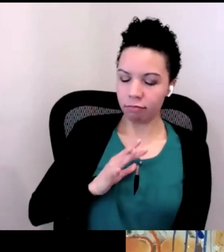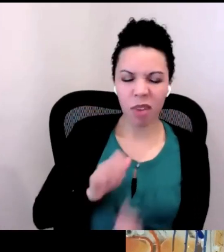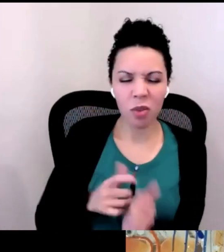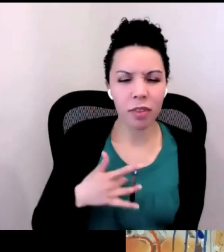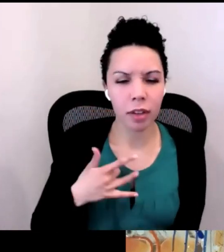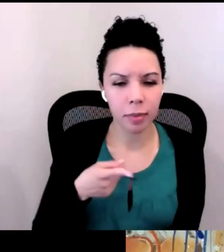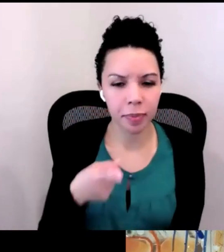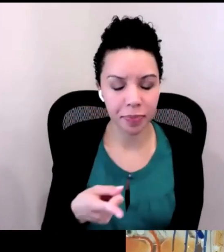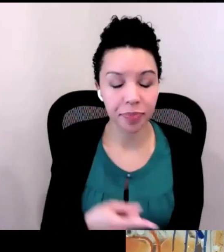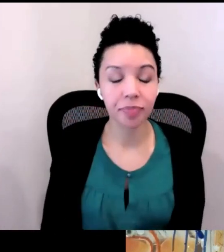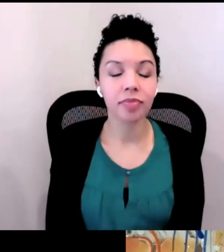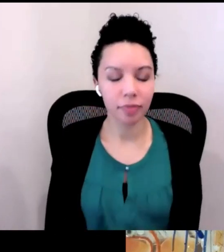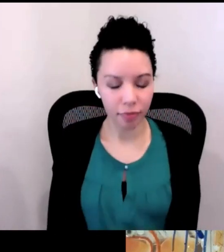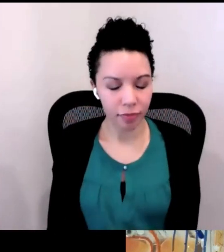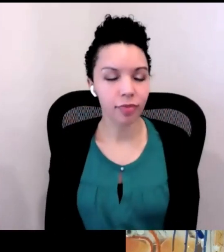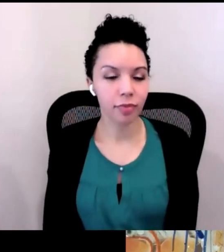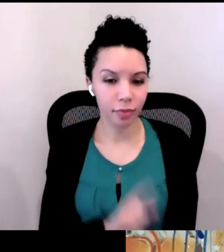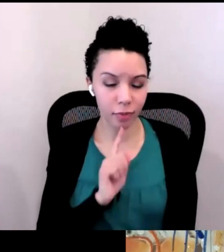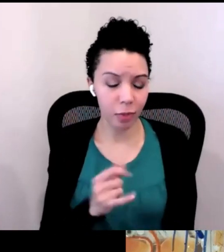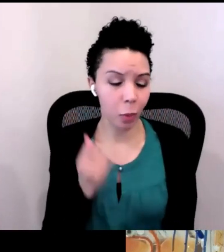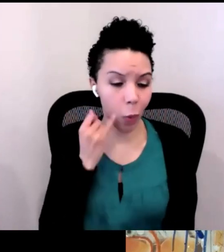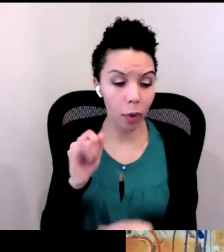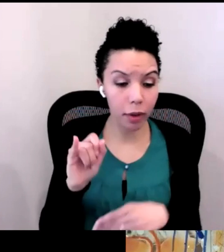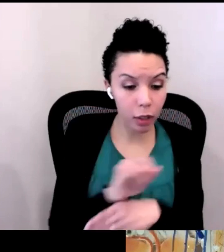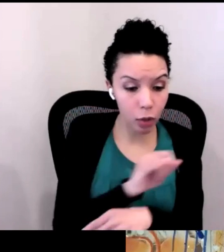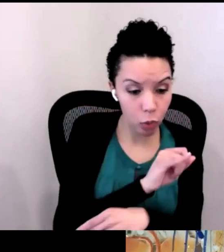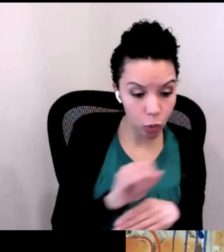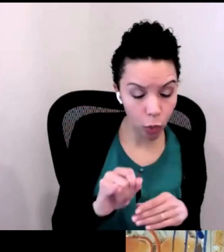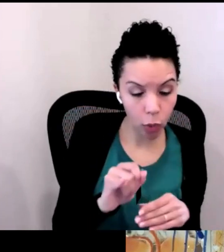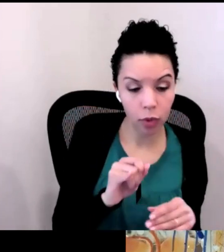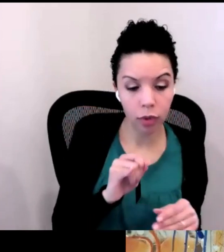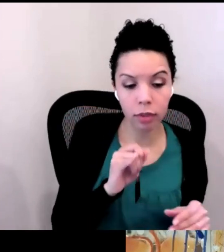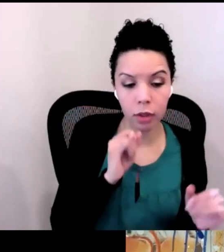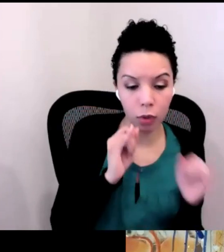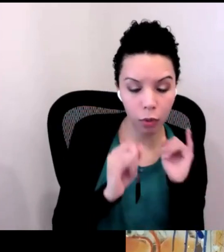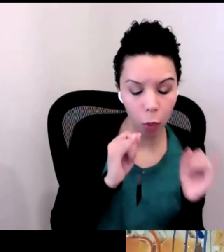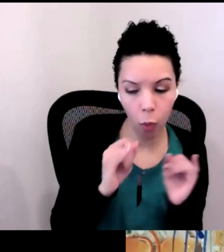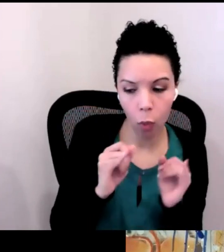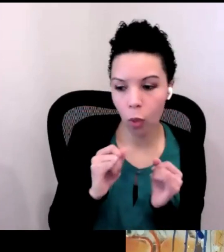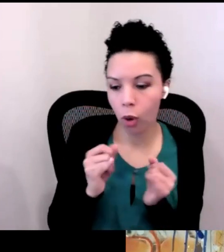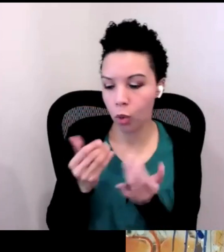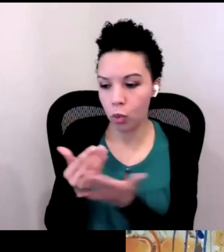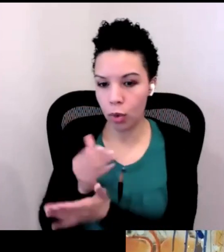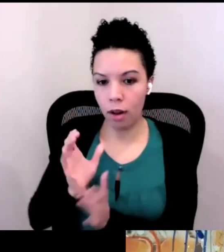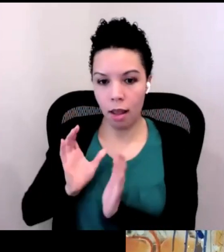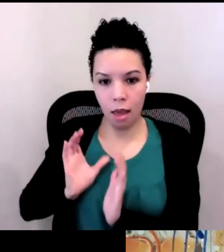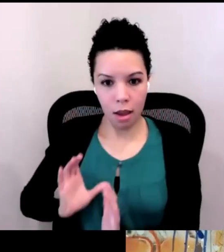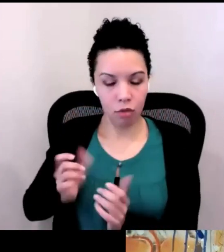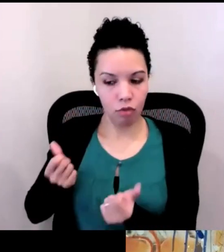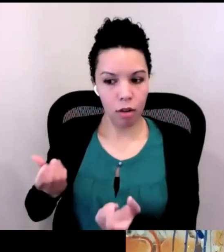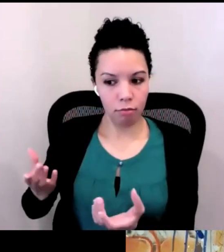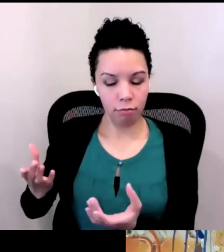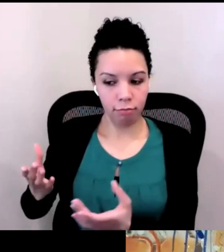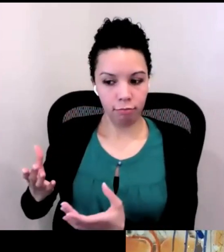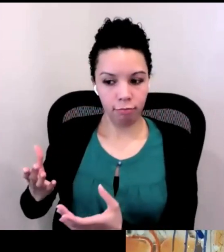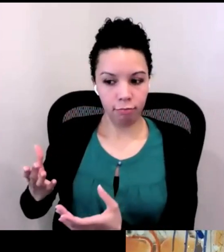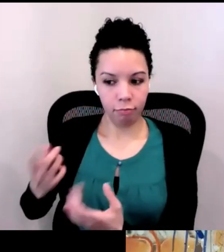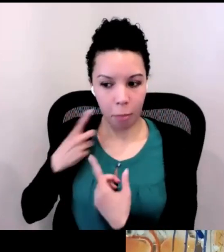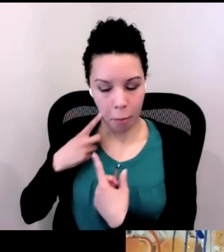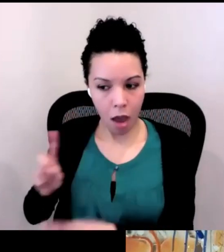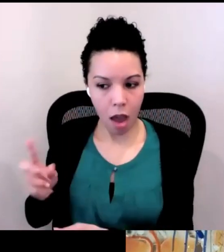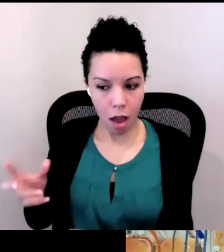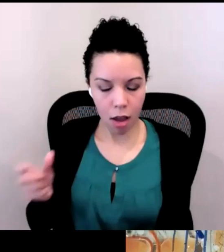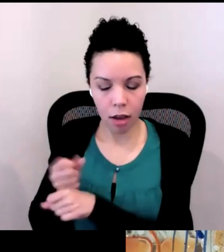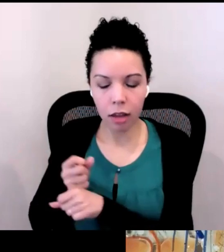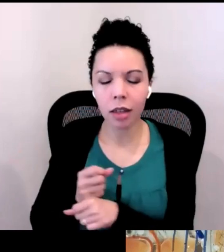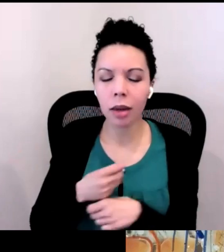I'm interviewing interns or I'm trying to close a new client, I want to know that they have done research on us so that we can